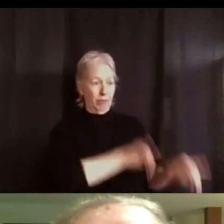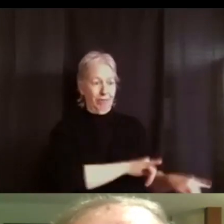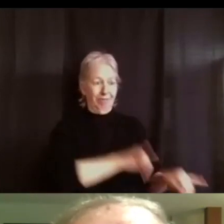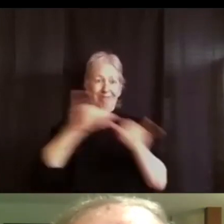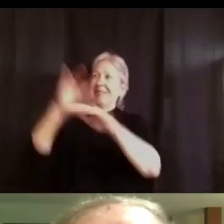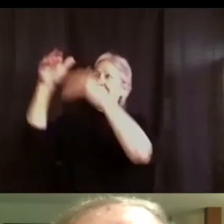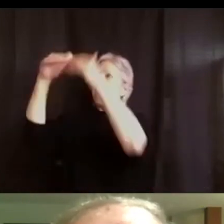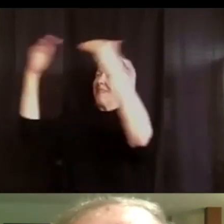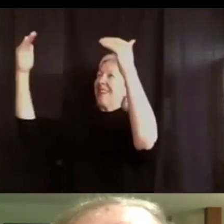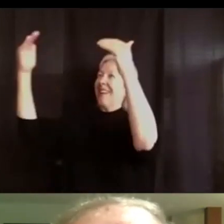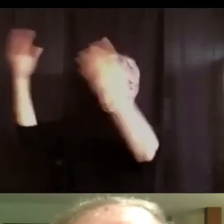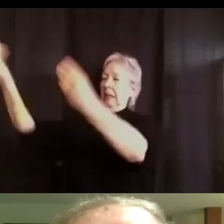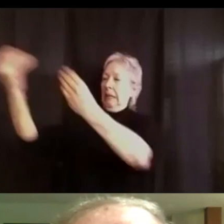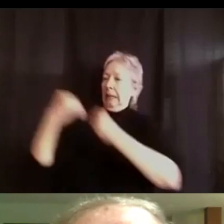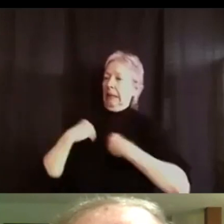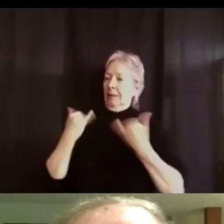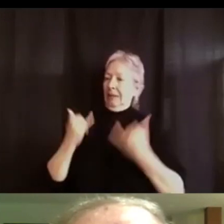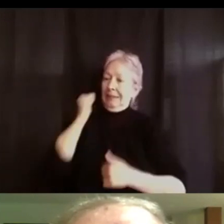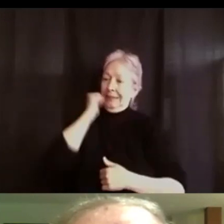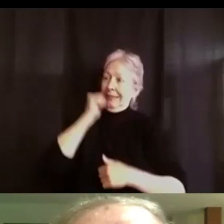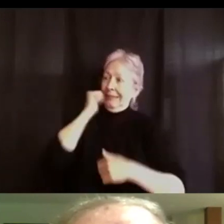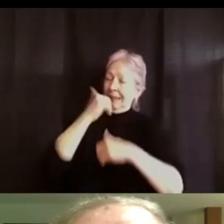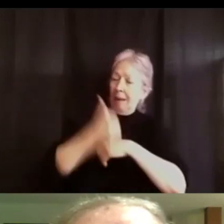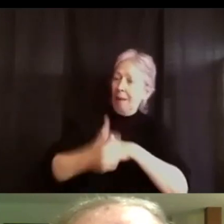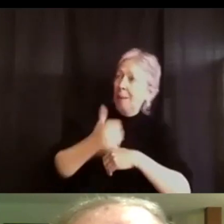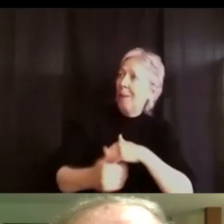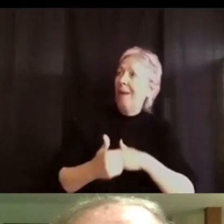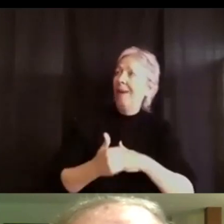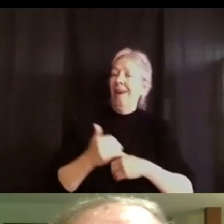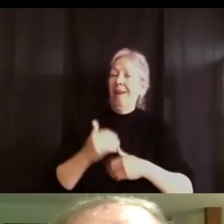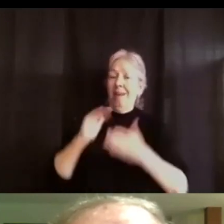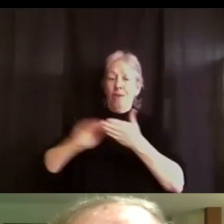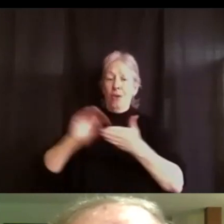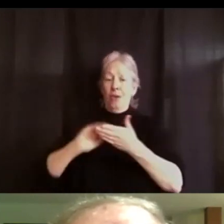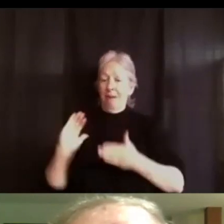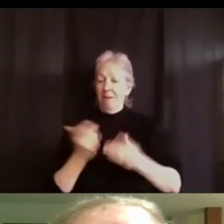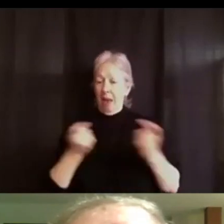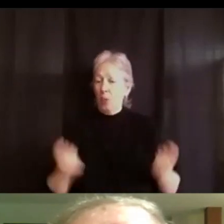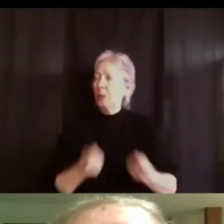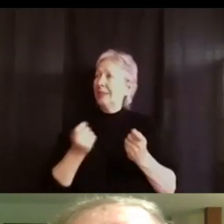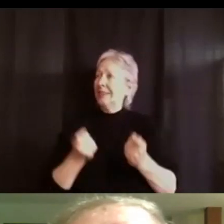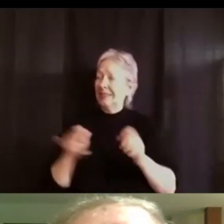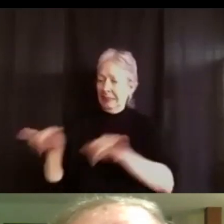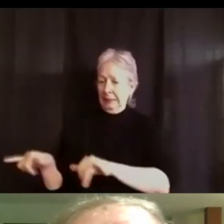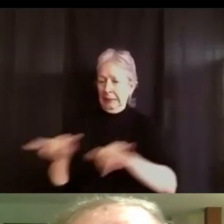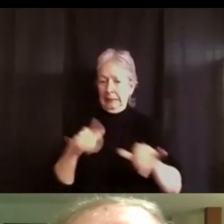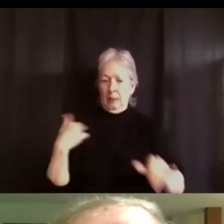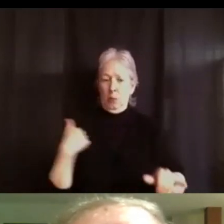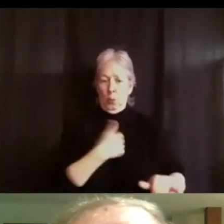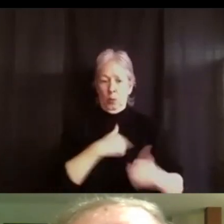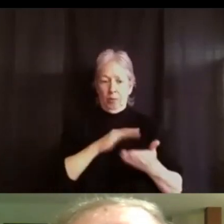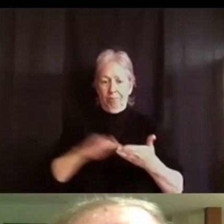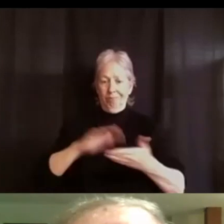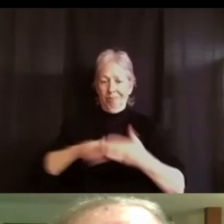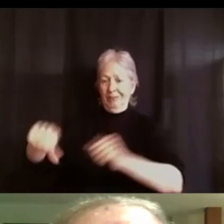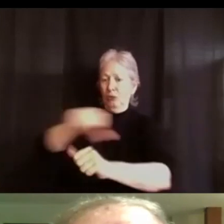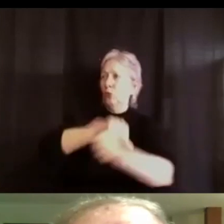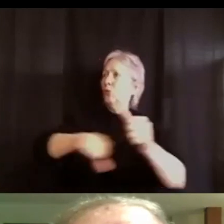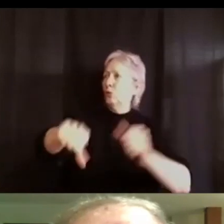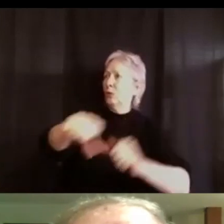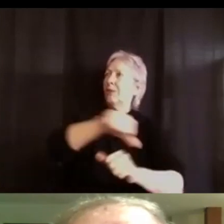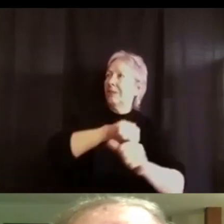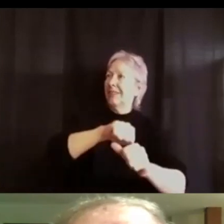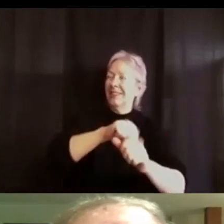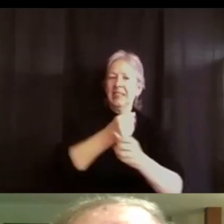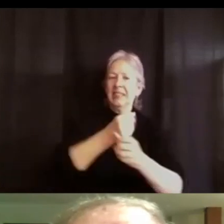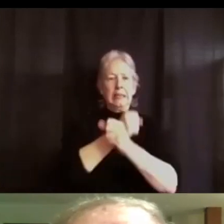daily bread. Forgive us our sins, as we forgive those who sin against us. Save us from the